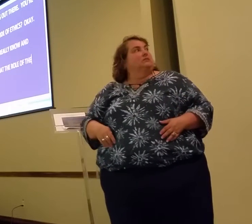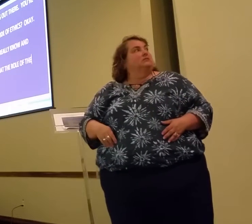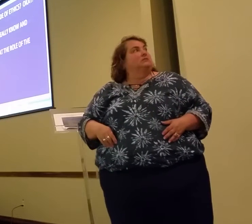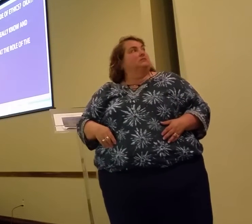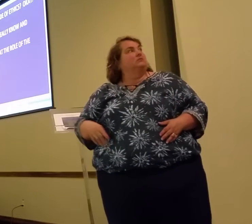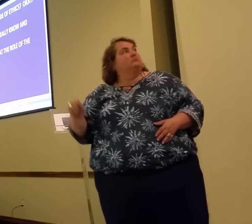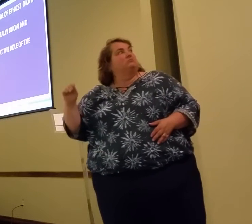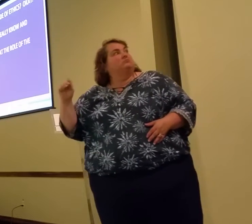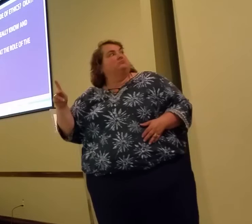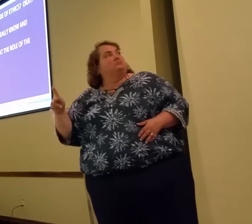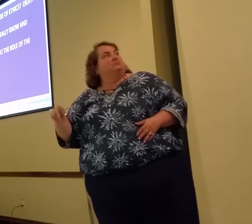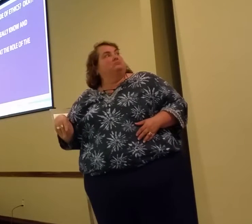is.